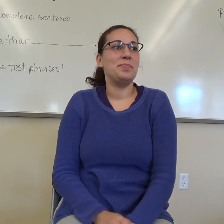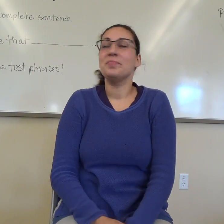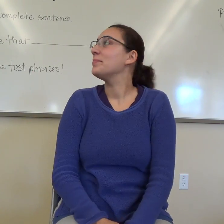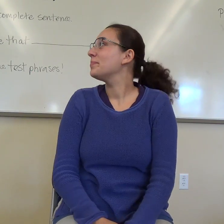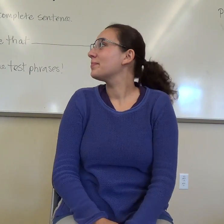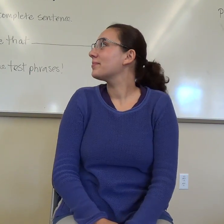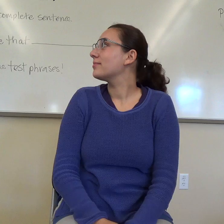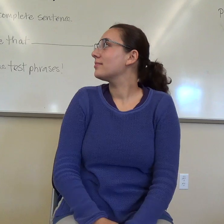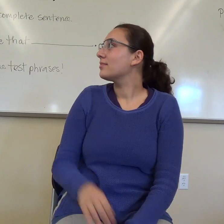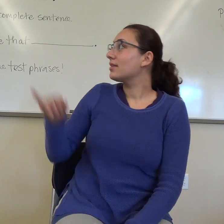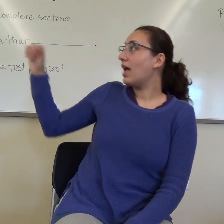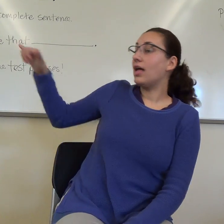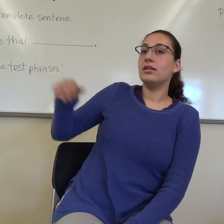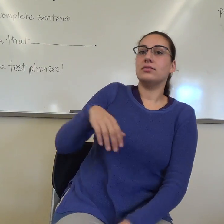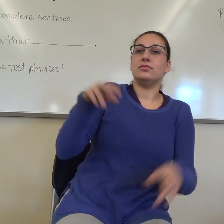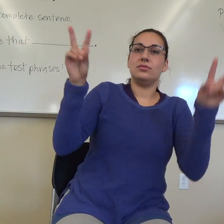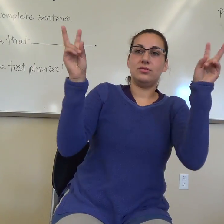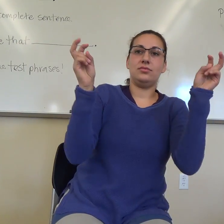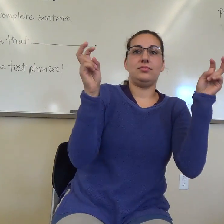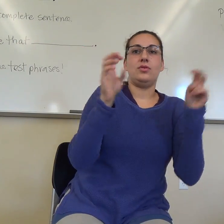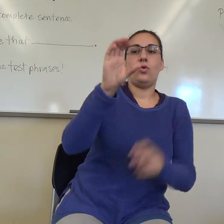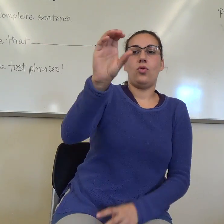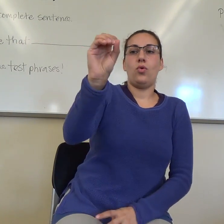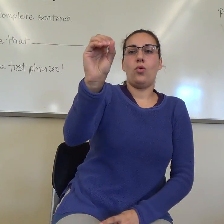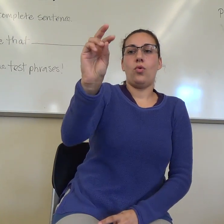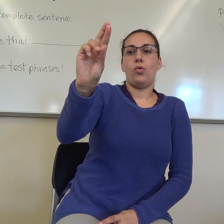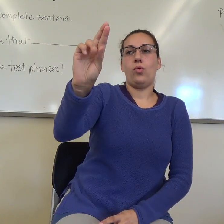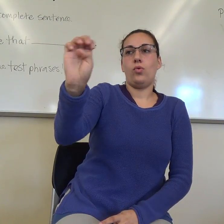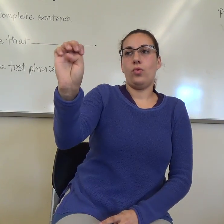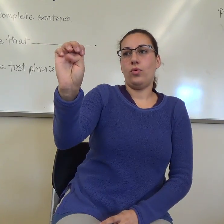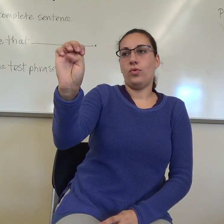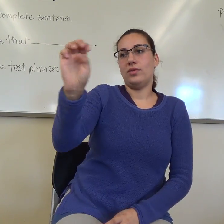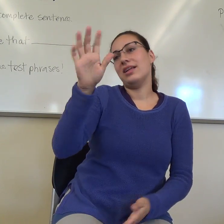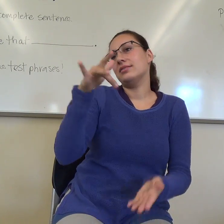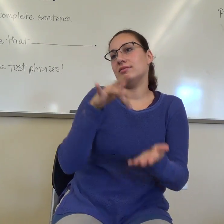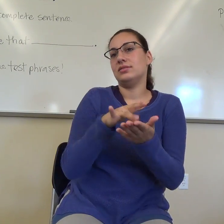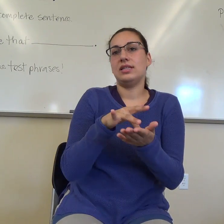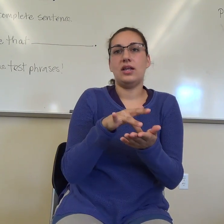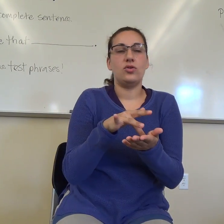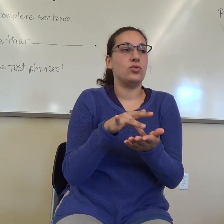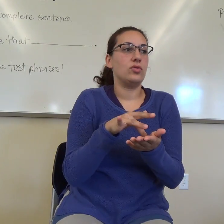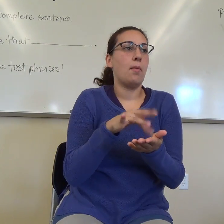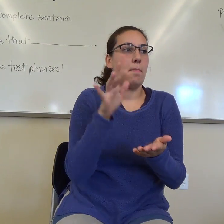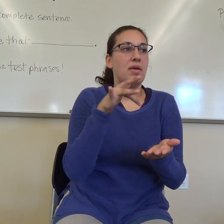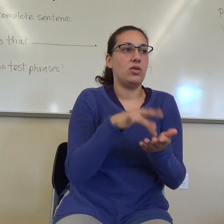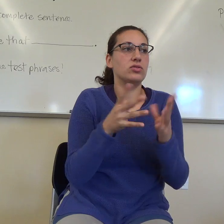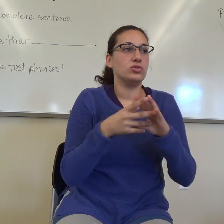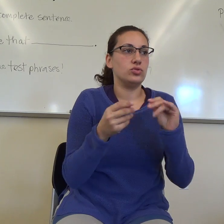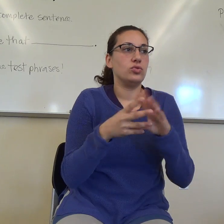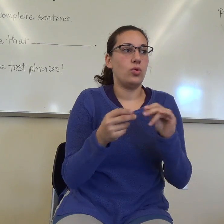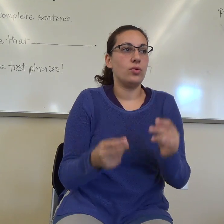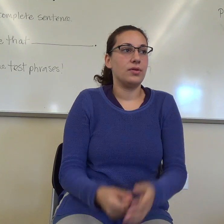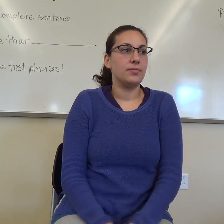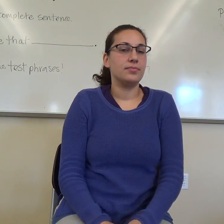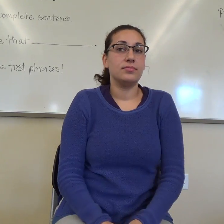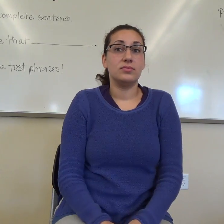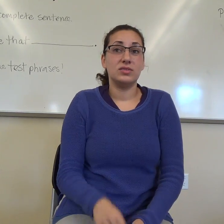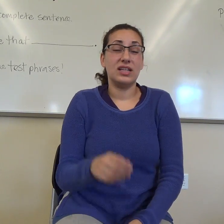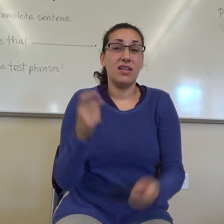core here, right? It was this unbelievable victory. It was a